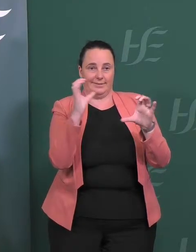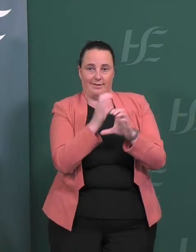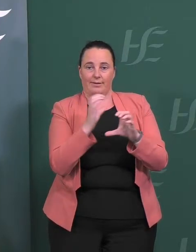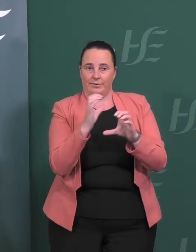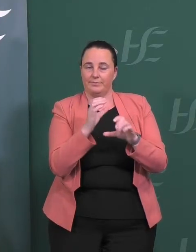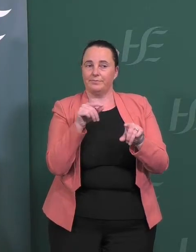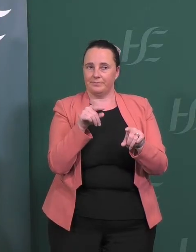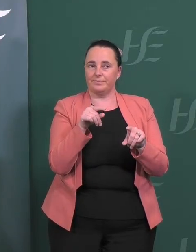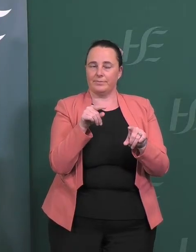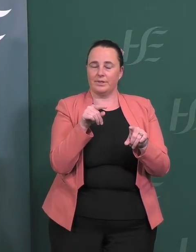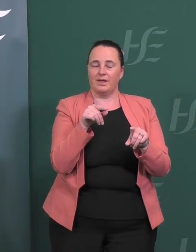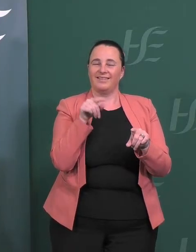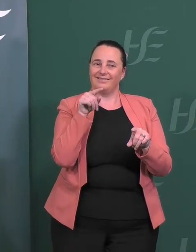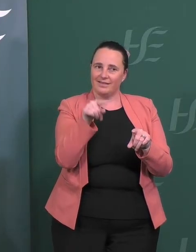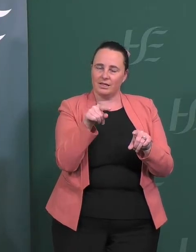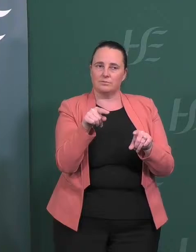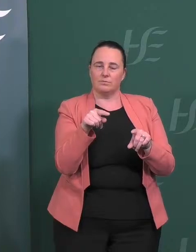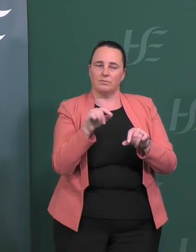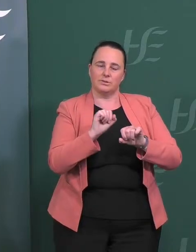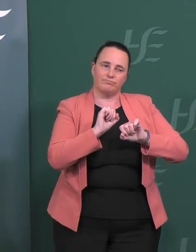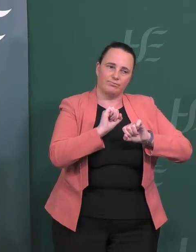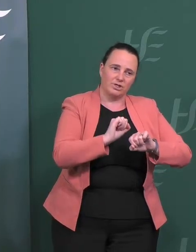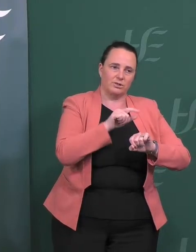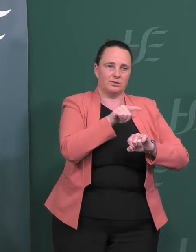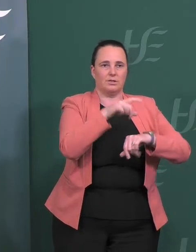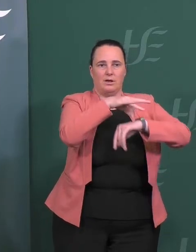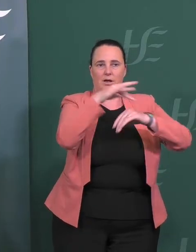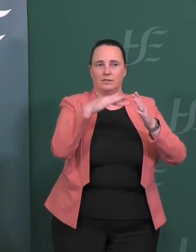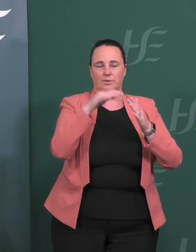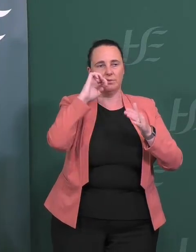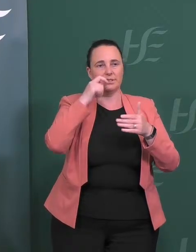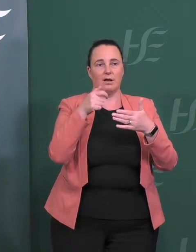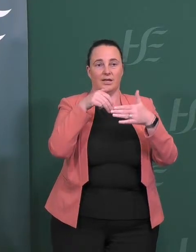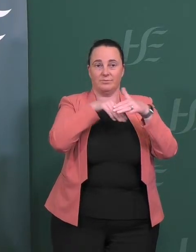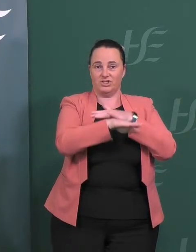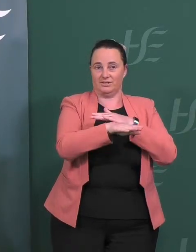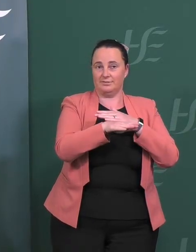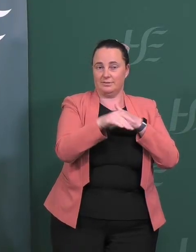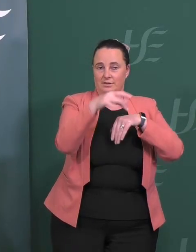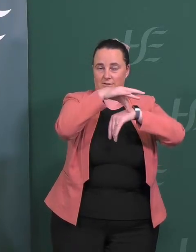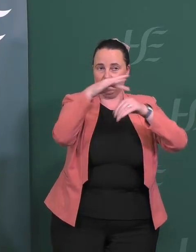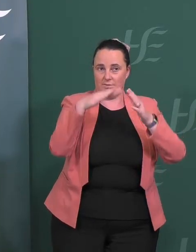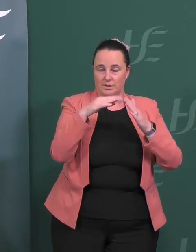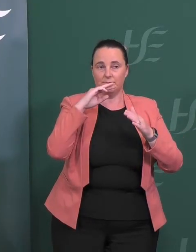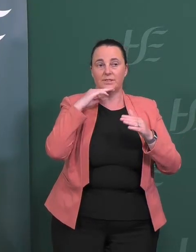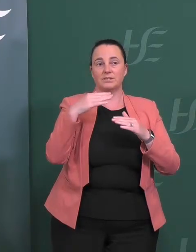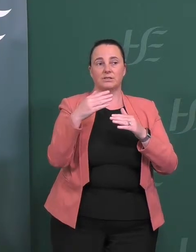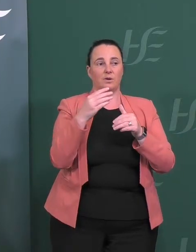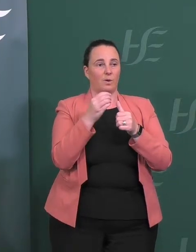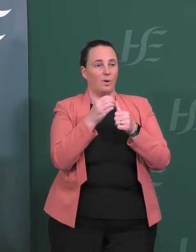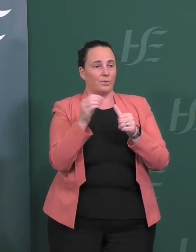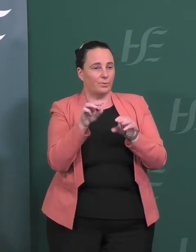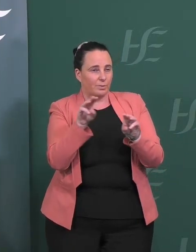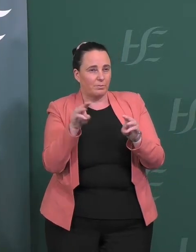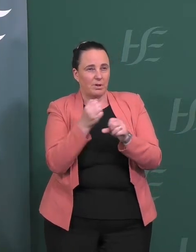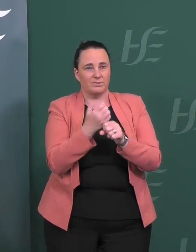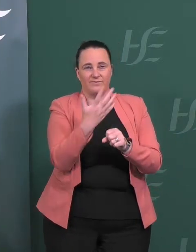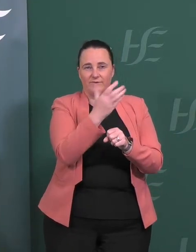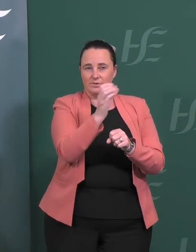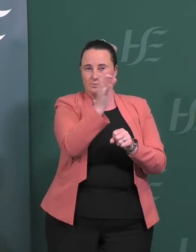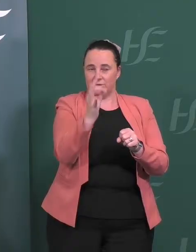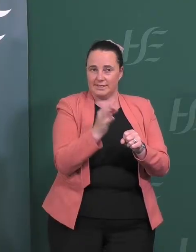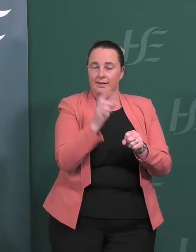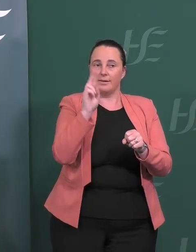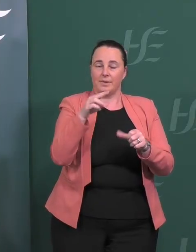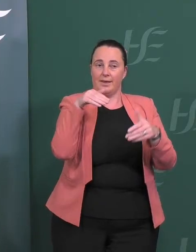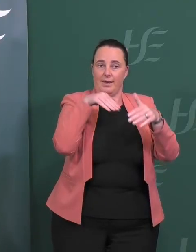That does have significant pressures on a hospital system because on admissions, more older people, generally about 50%, can